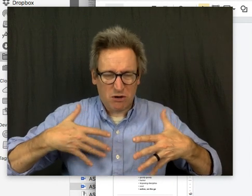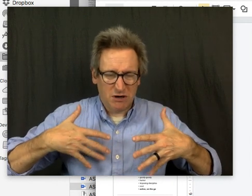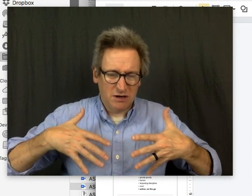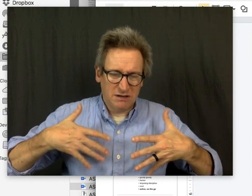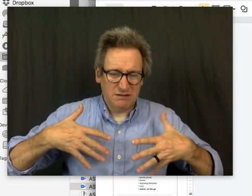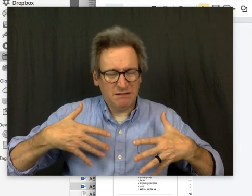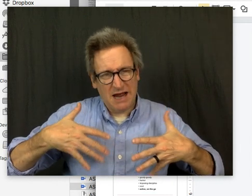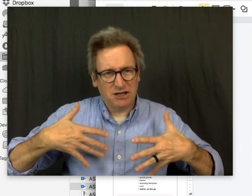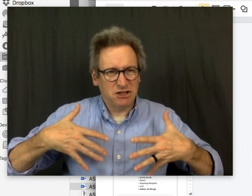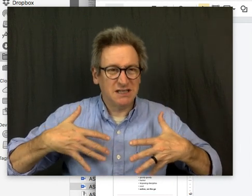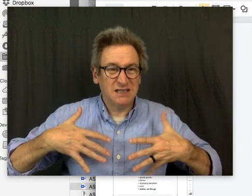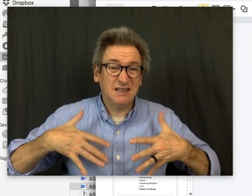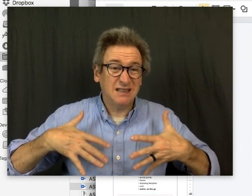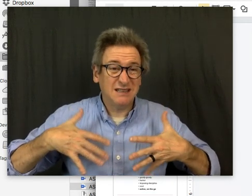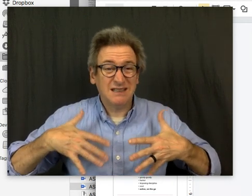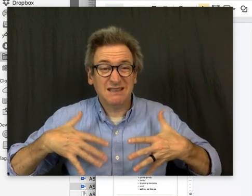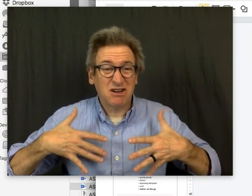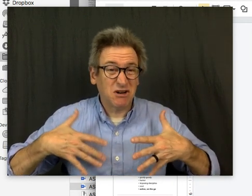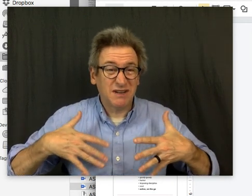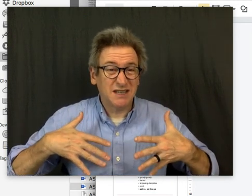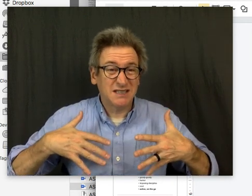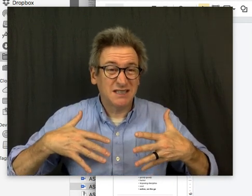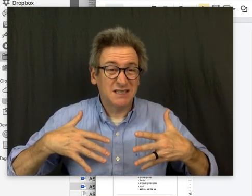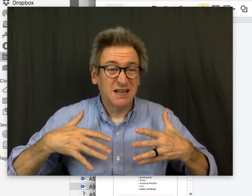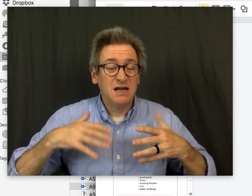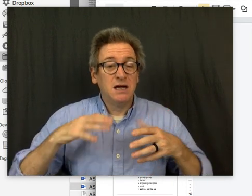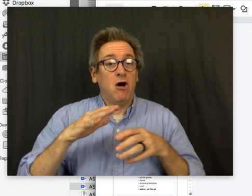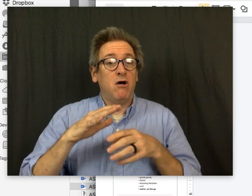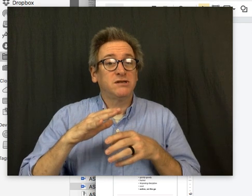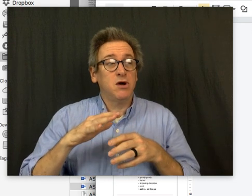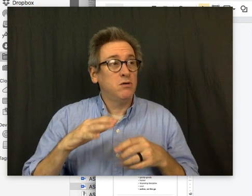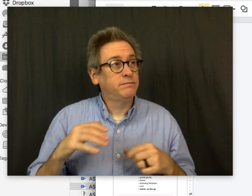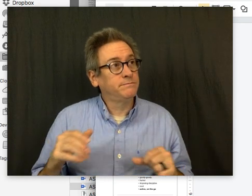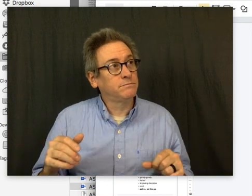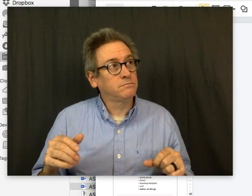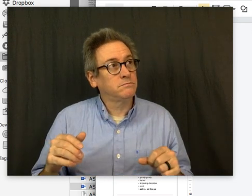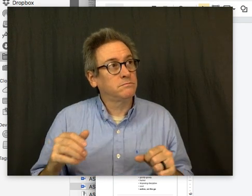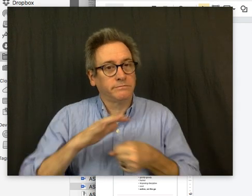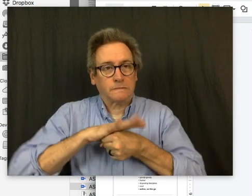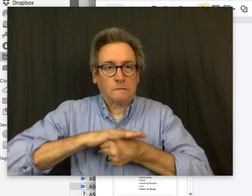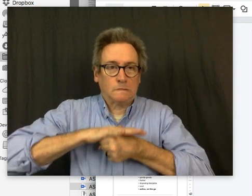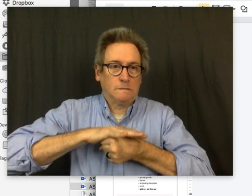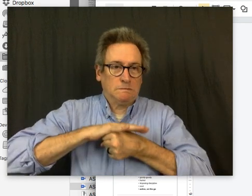for anxious, nervous, also